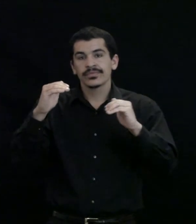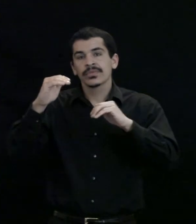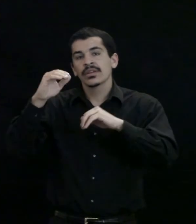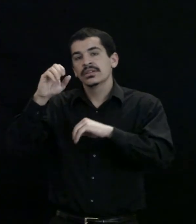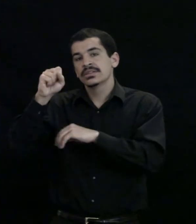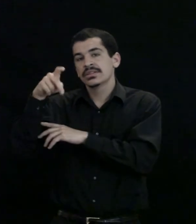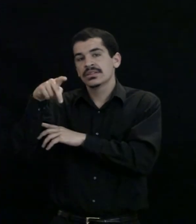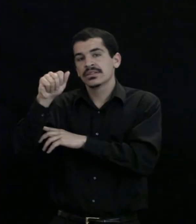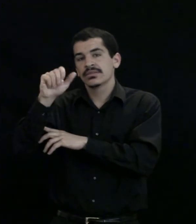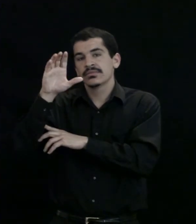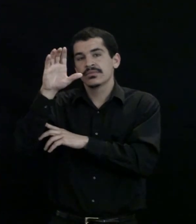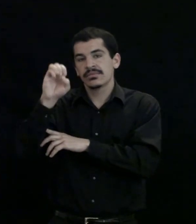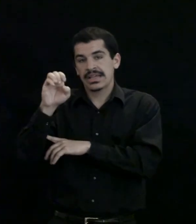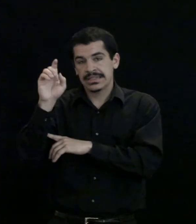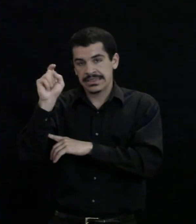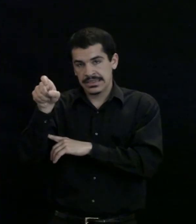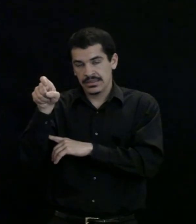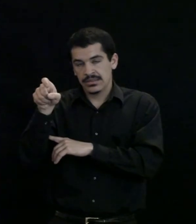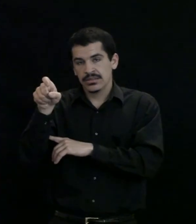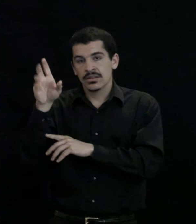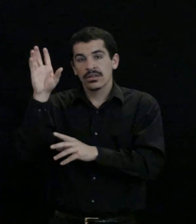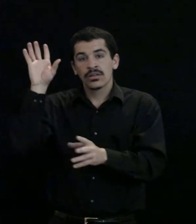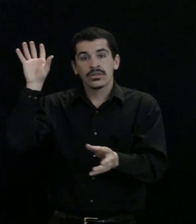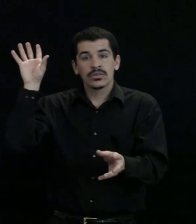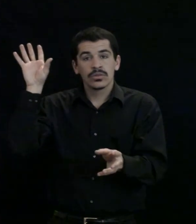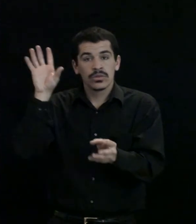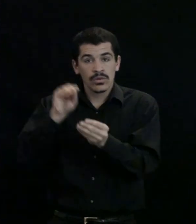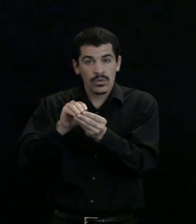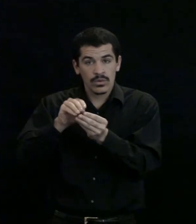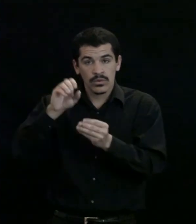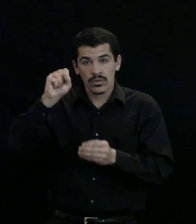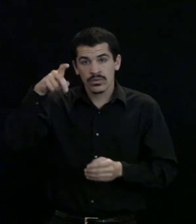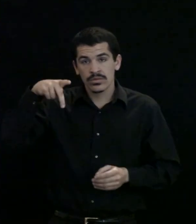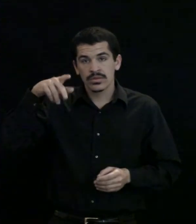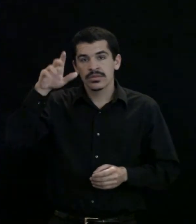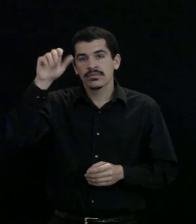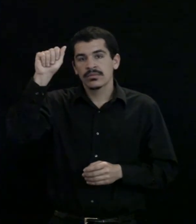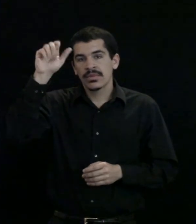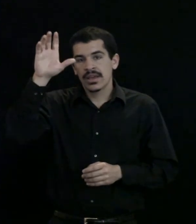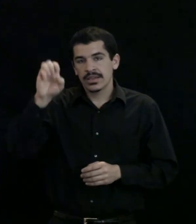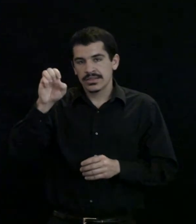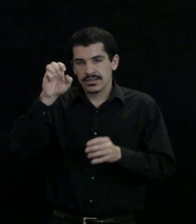Space needs, total space summary.